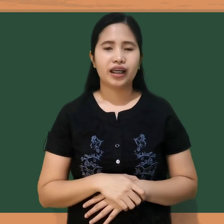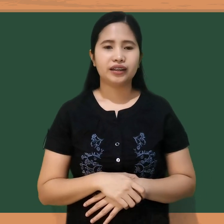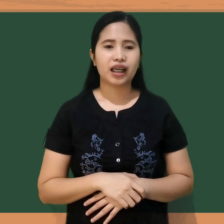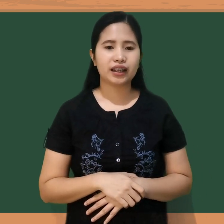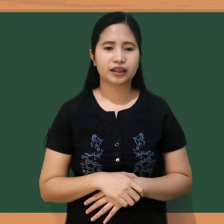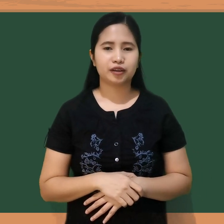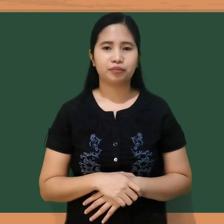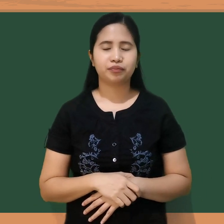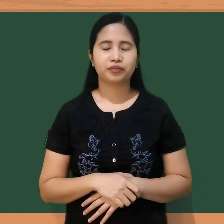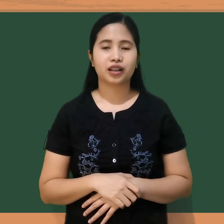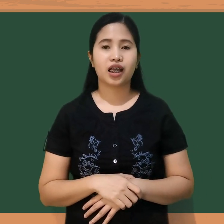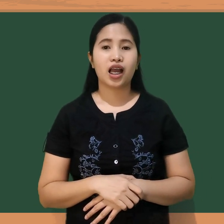Ayan, next.